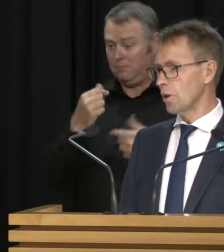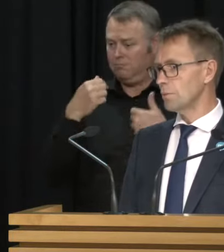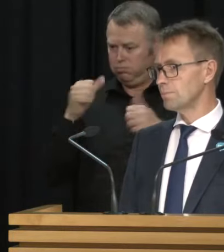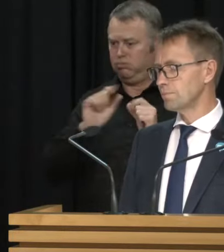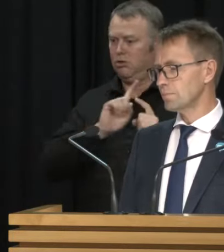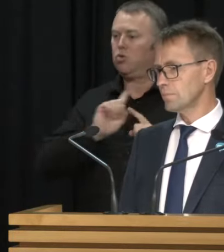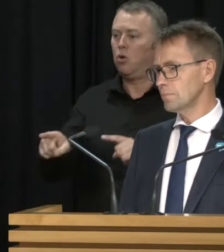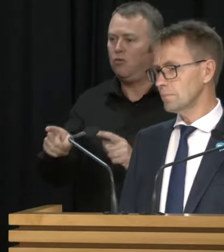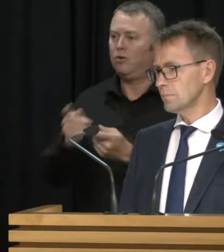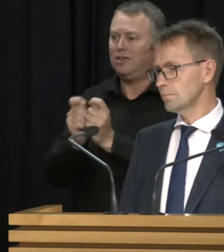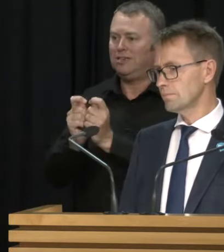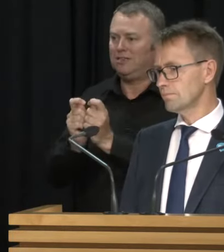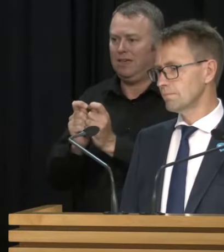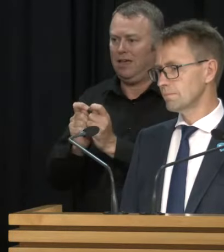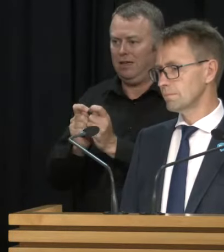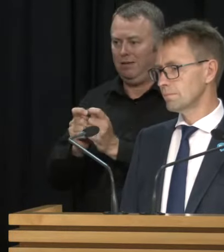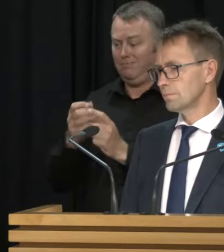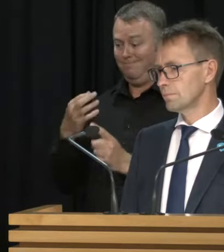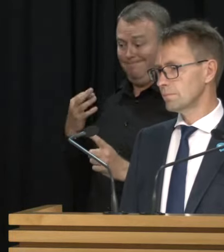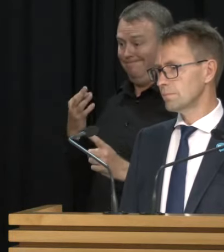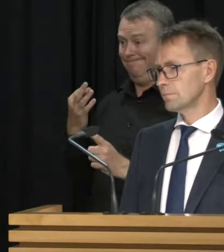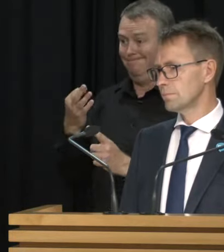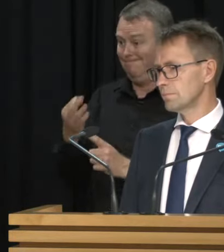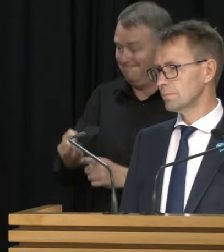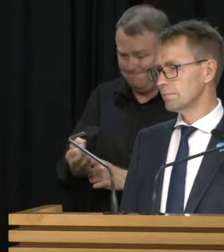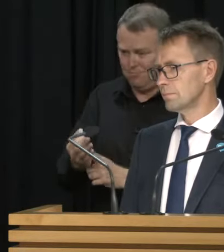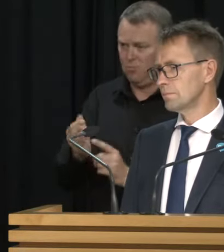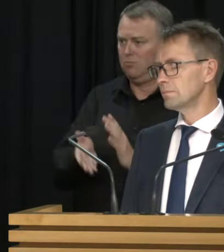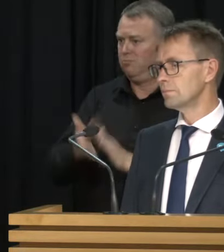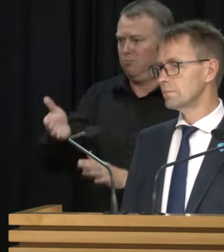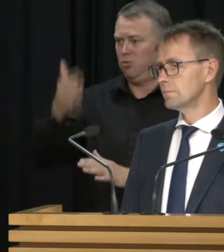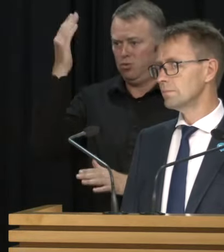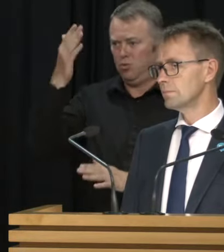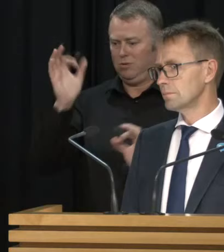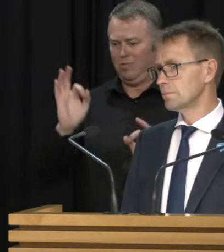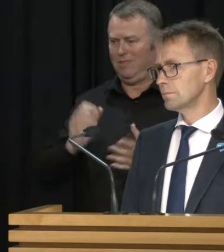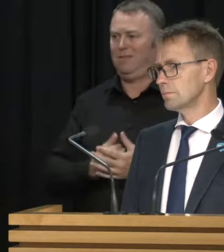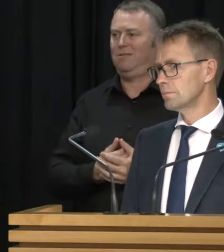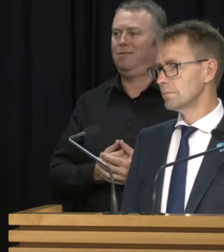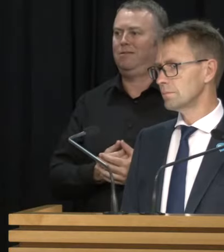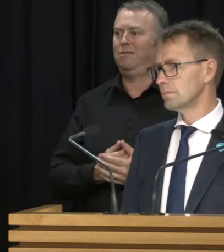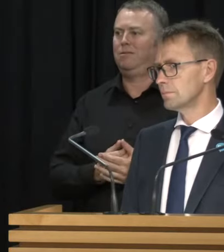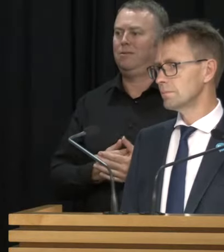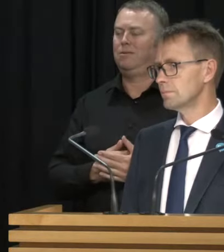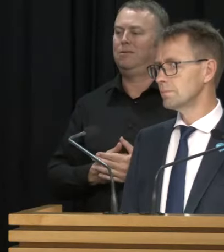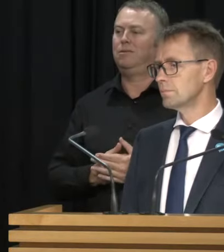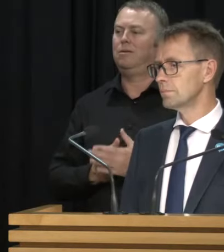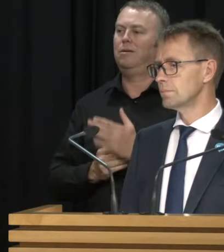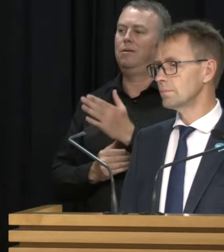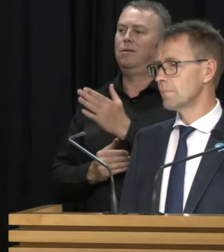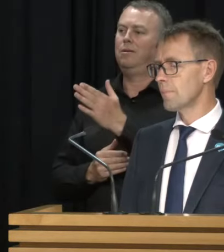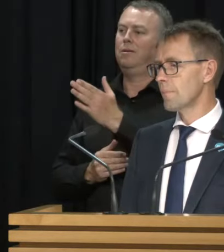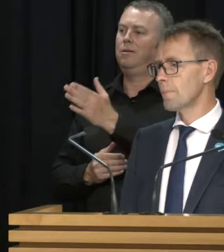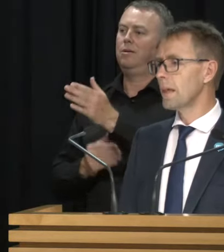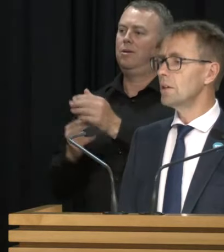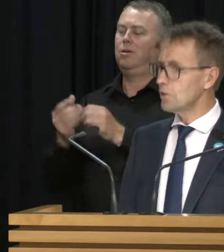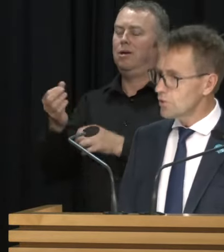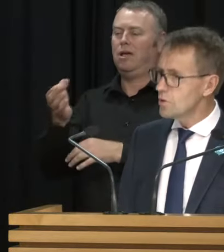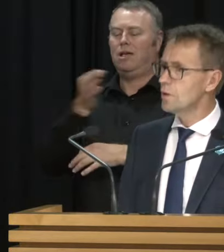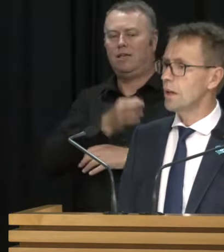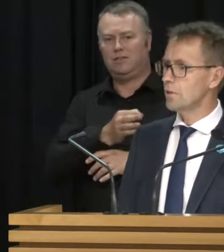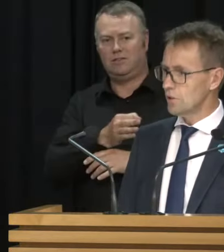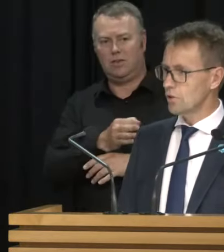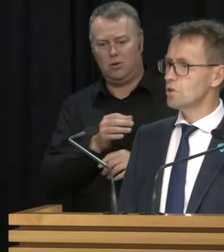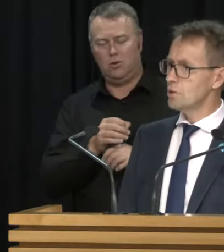at school though. Okay, we'll come over here. Dr. Bloomfield, was the student not at school yesterday because they were feeling unwell?